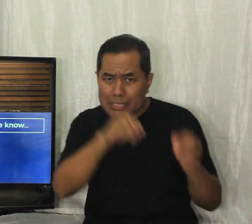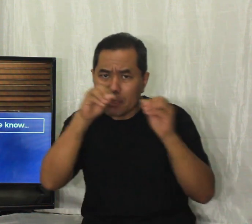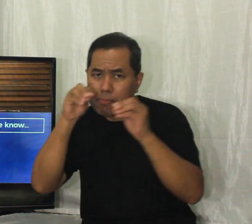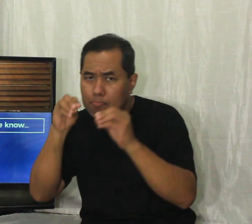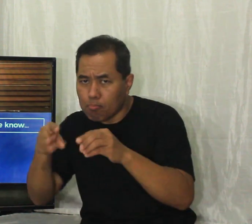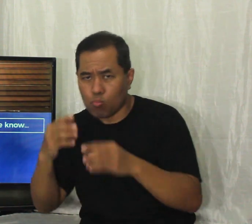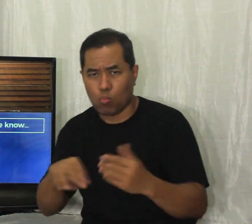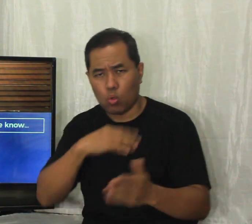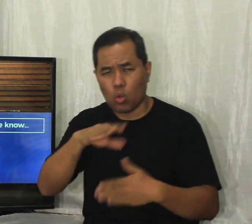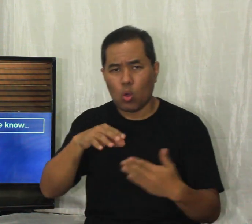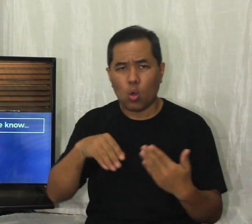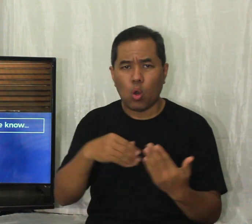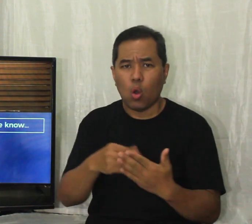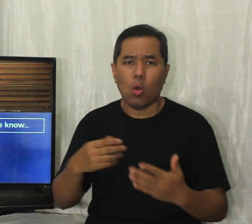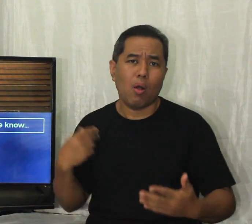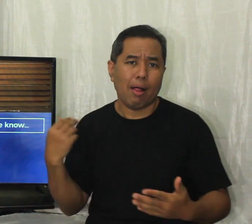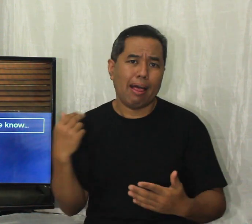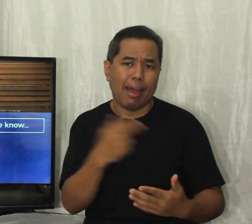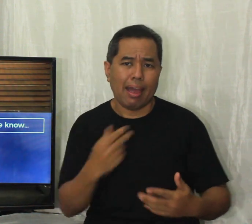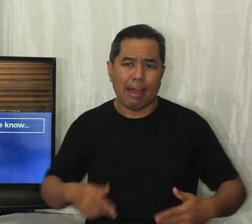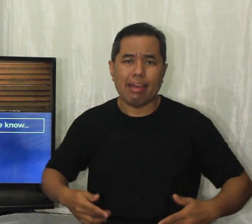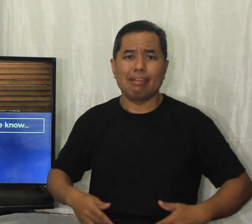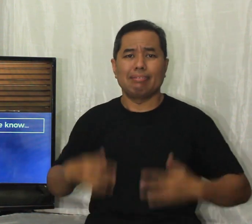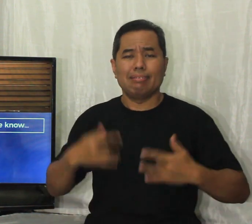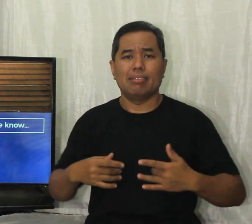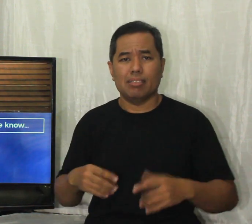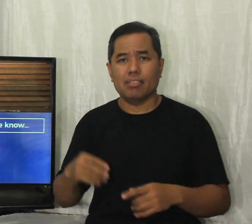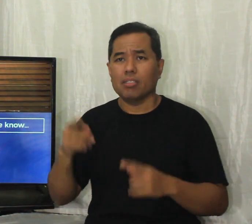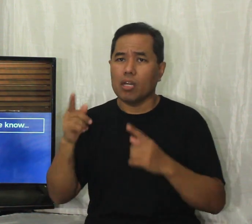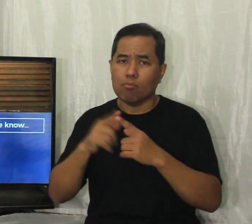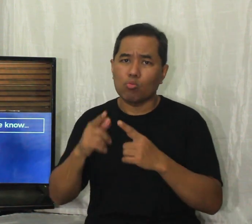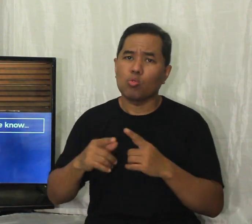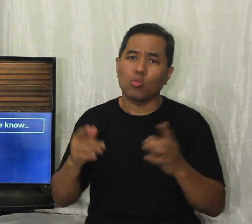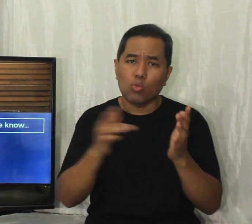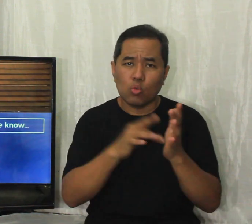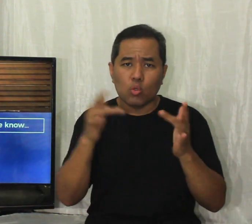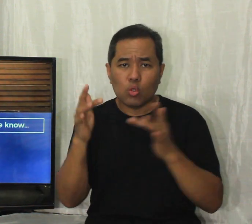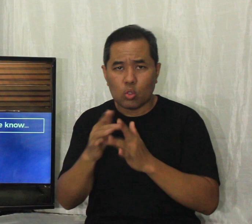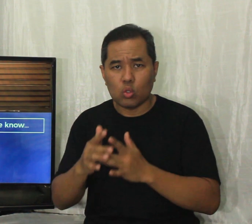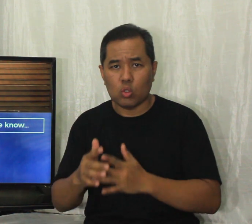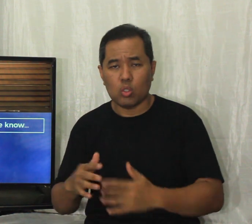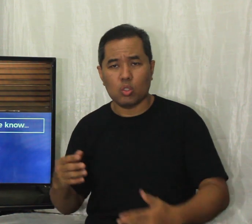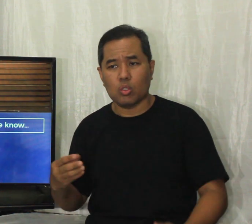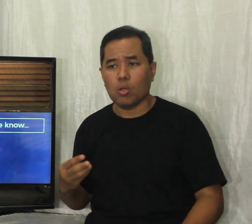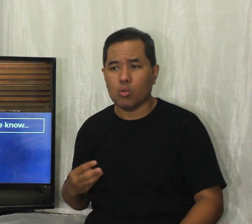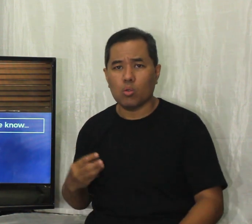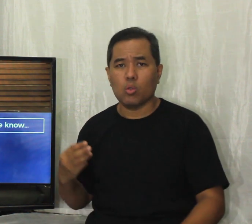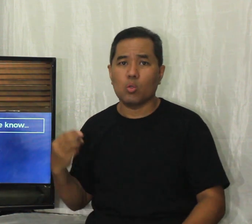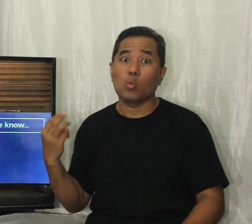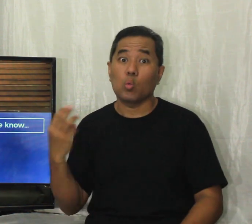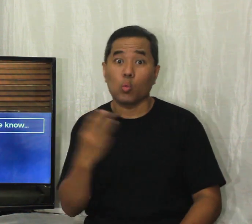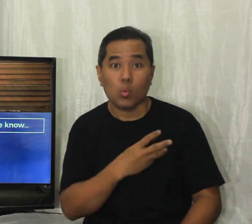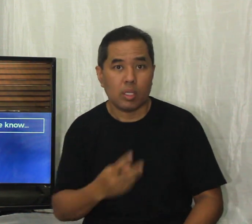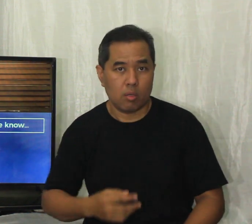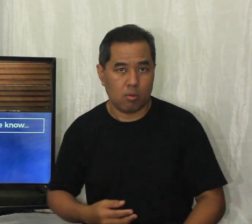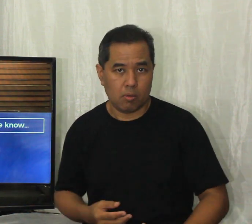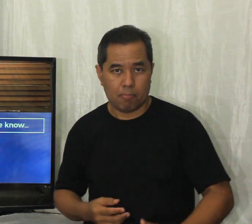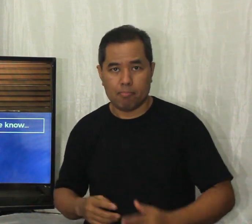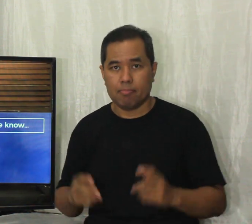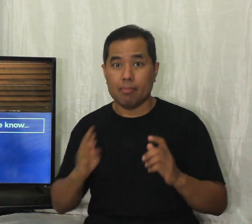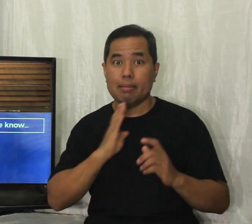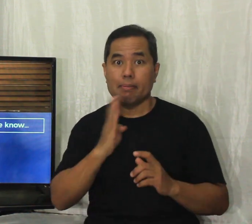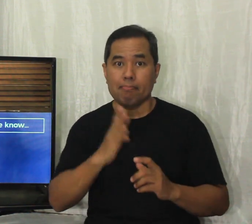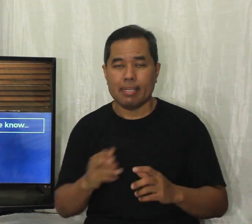to trust Him. It is by grace that you've been saved, through faith, not by your works, not by our good